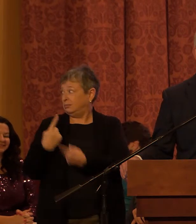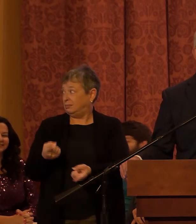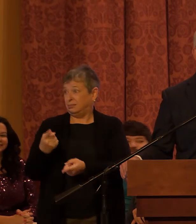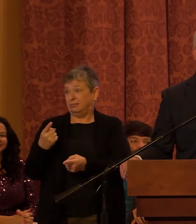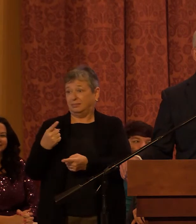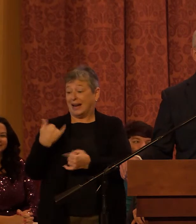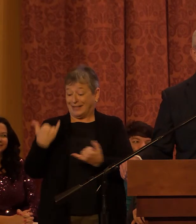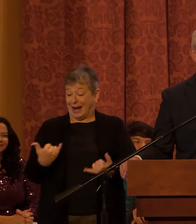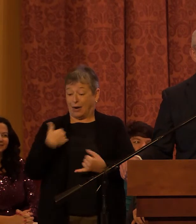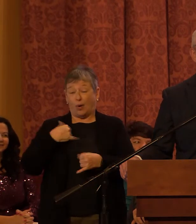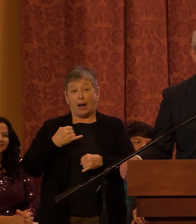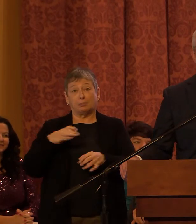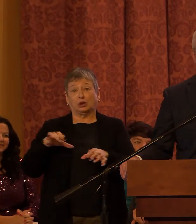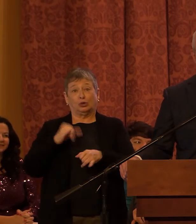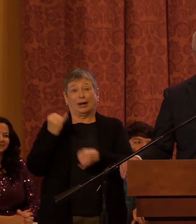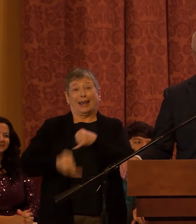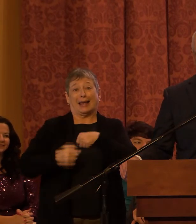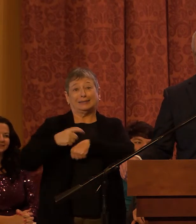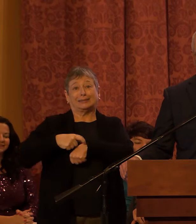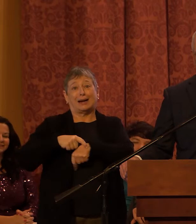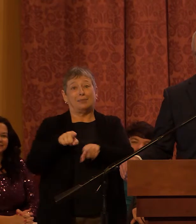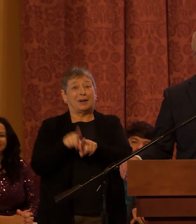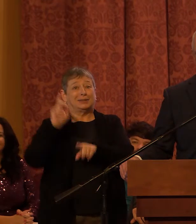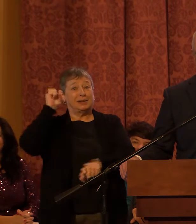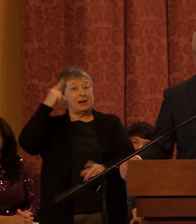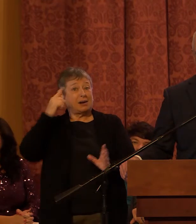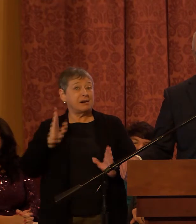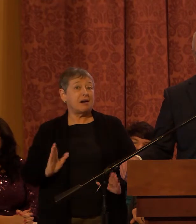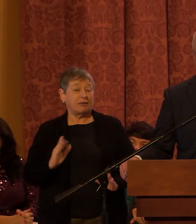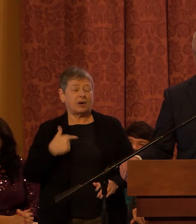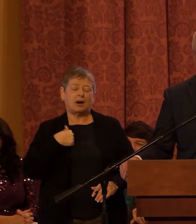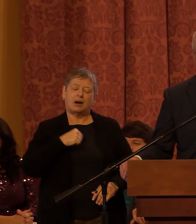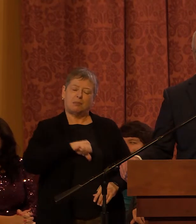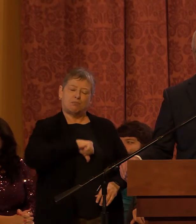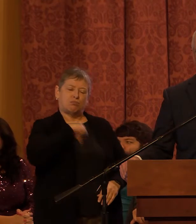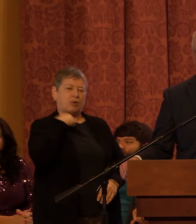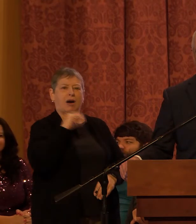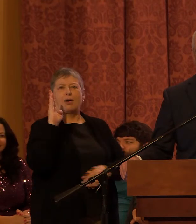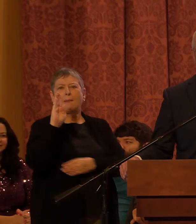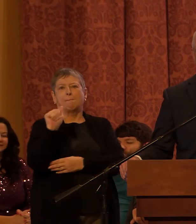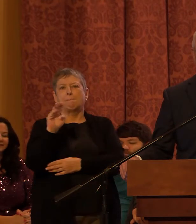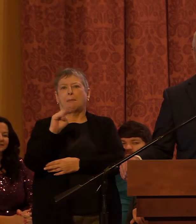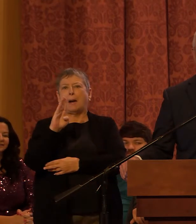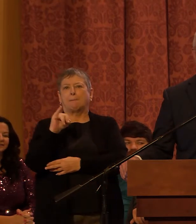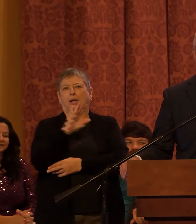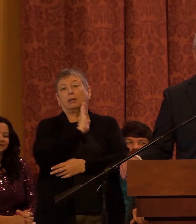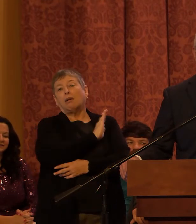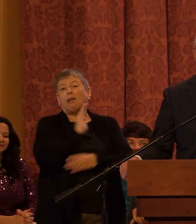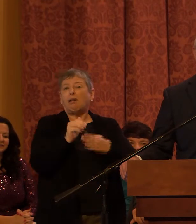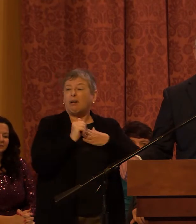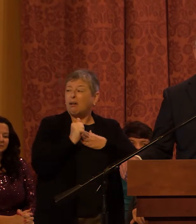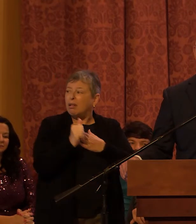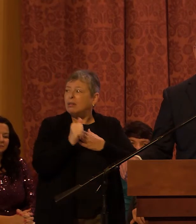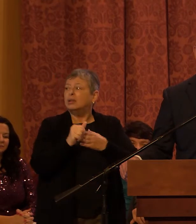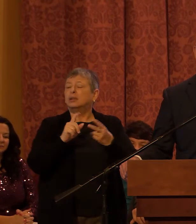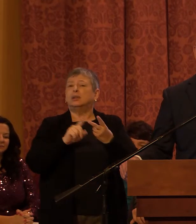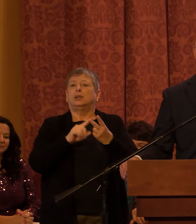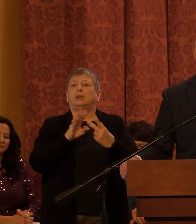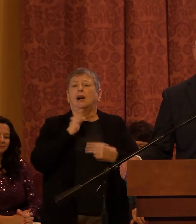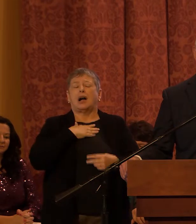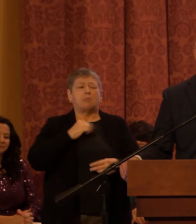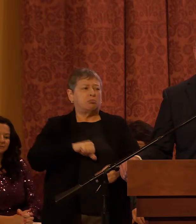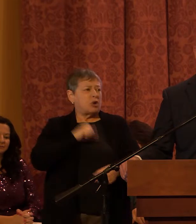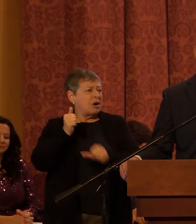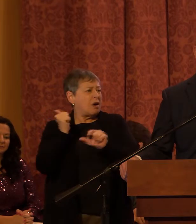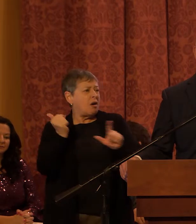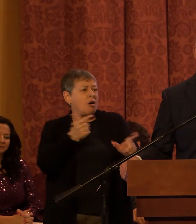time as governor. I am so proud of Bambi and her leadership. I'm proud of